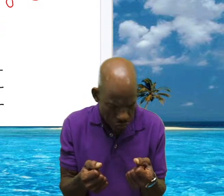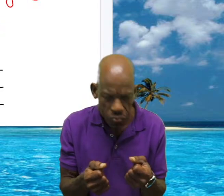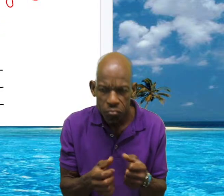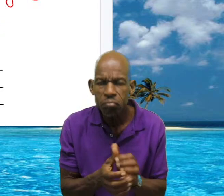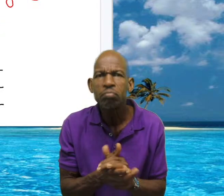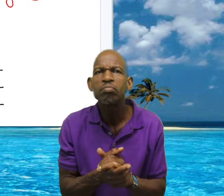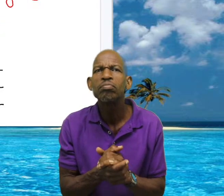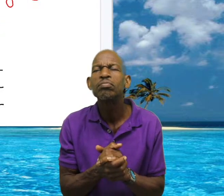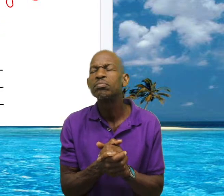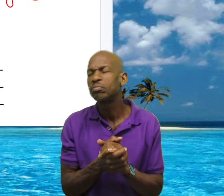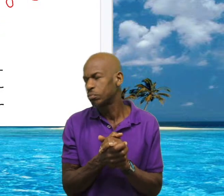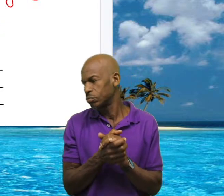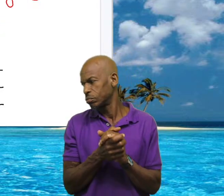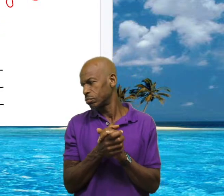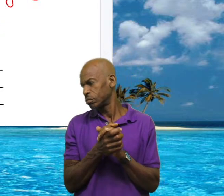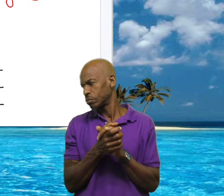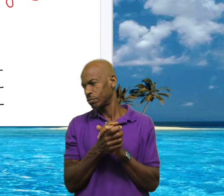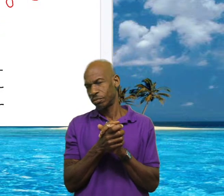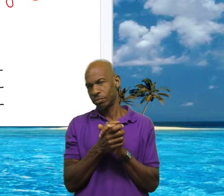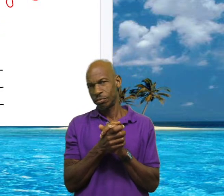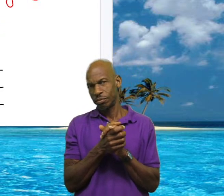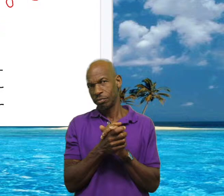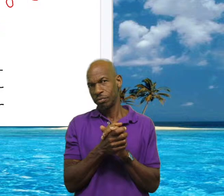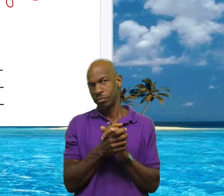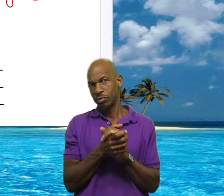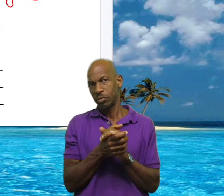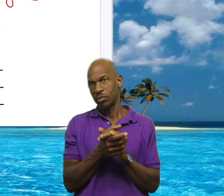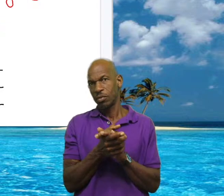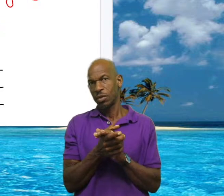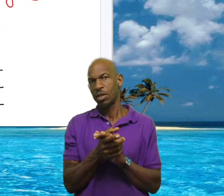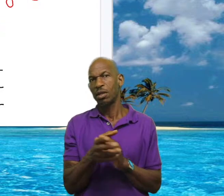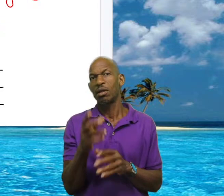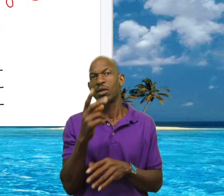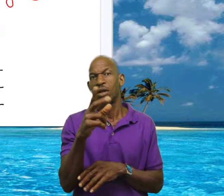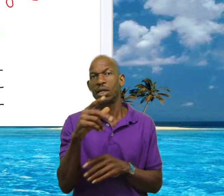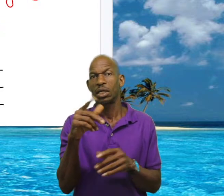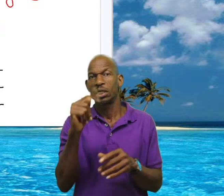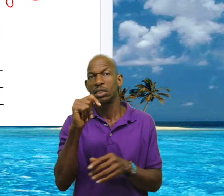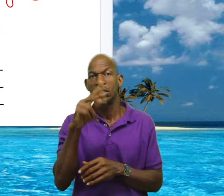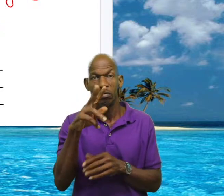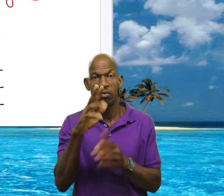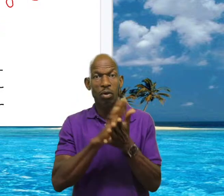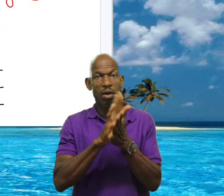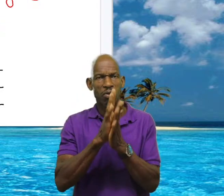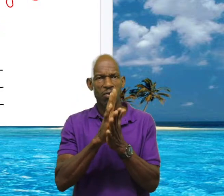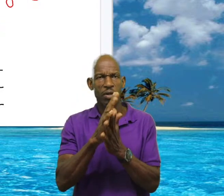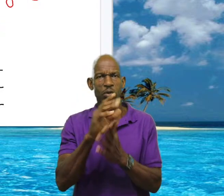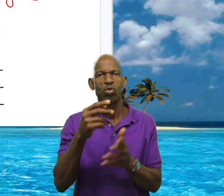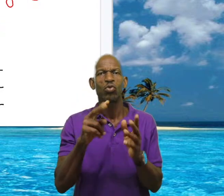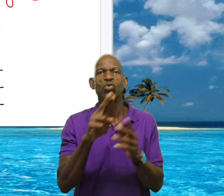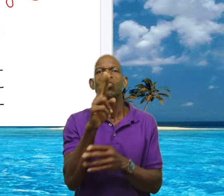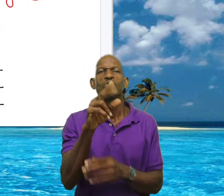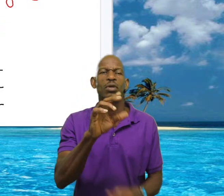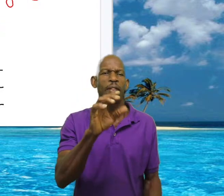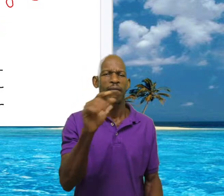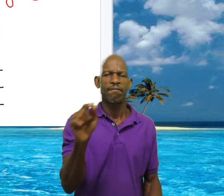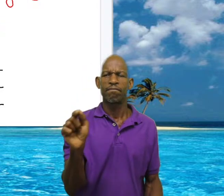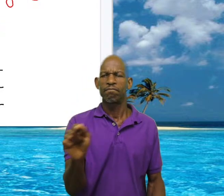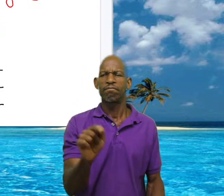When you're looking at television, put on your caption. So when you're seeing things across the screen, you can